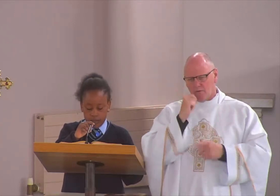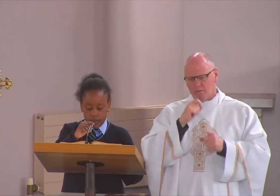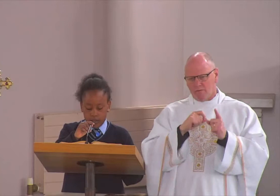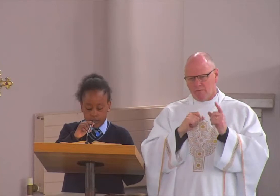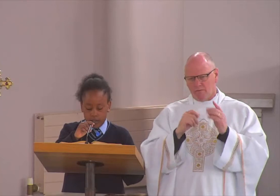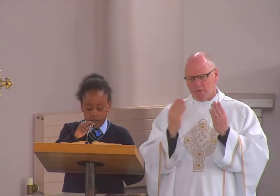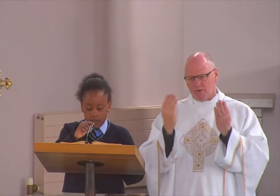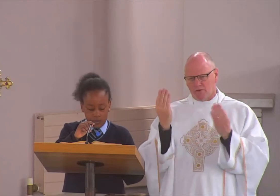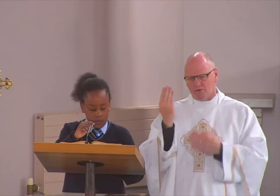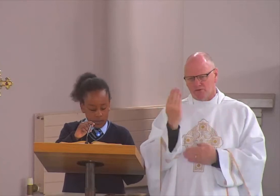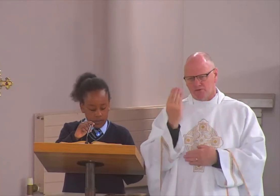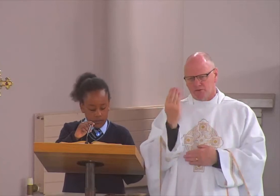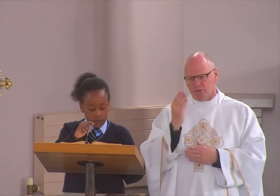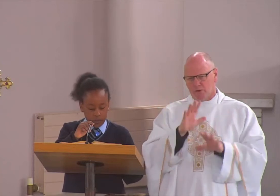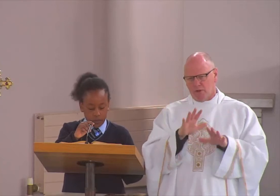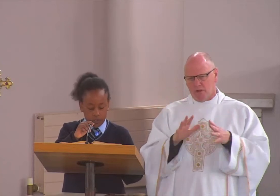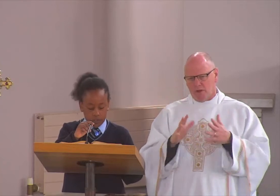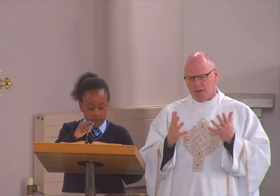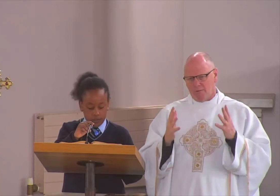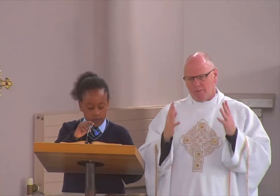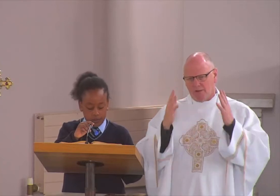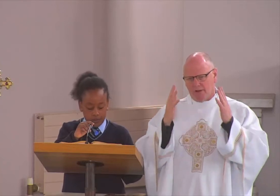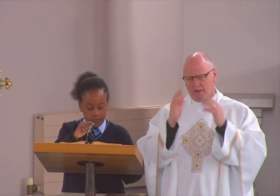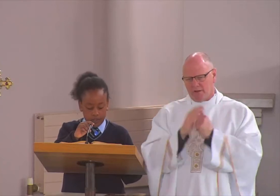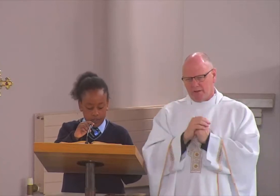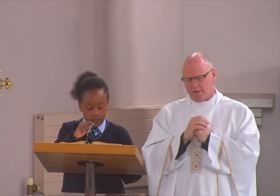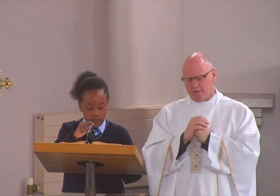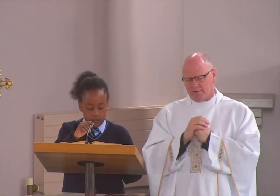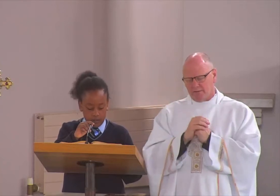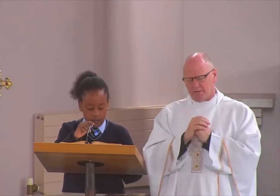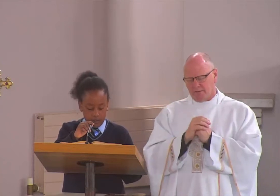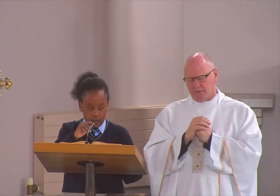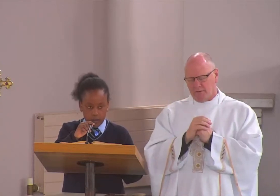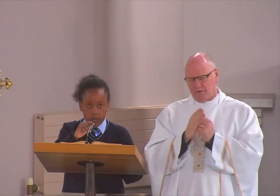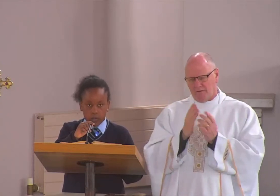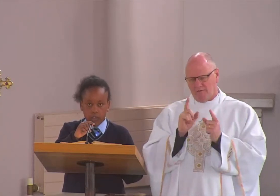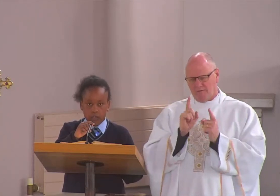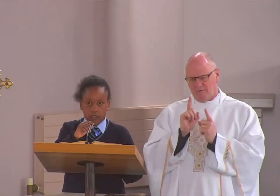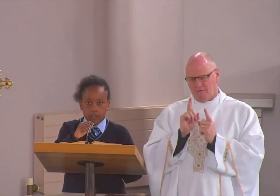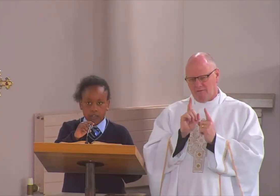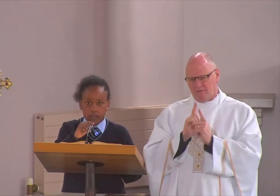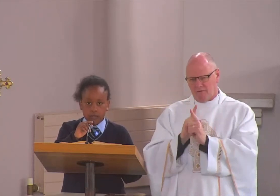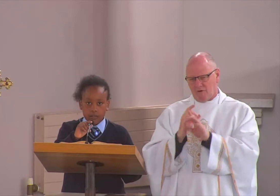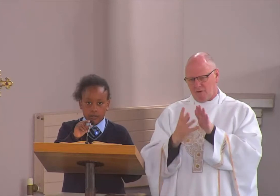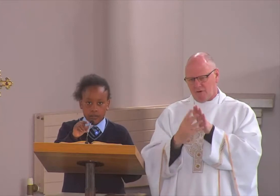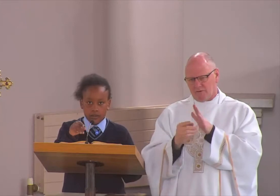play, in the way that follows your example of peace and love. Lord, hear us.